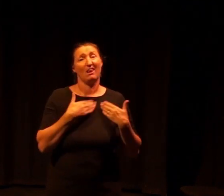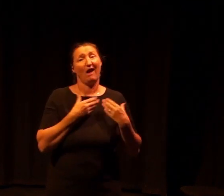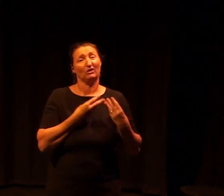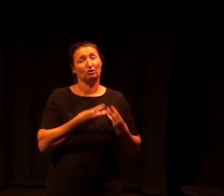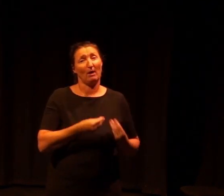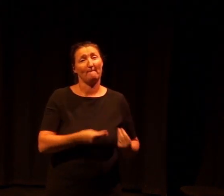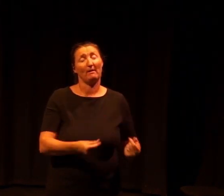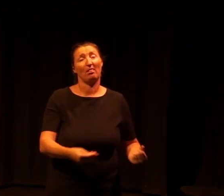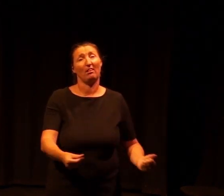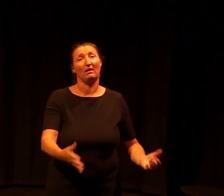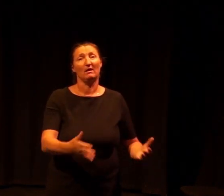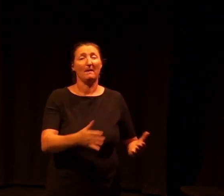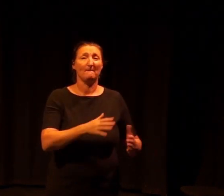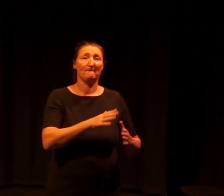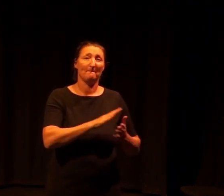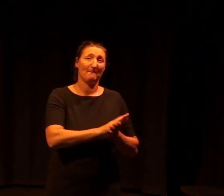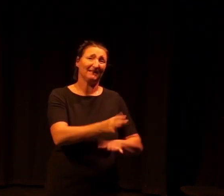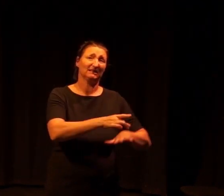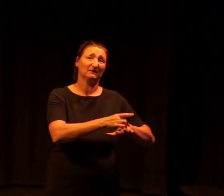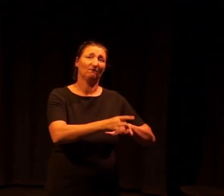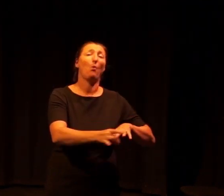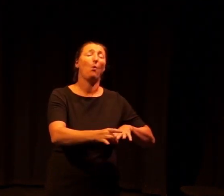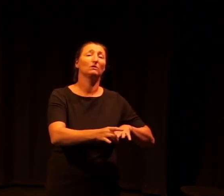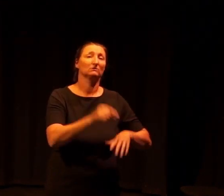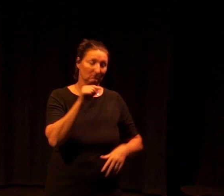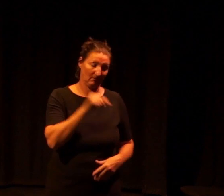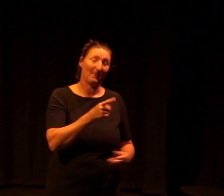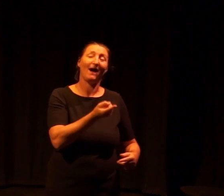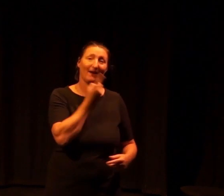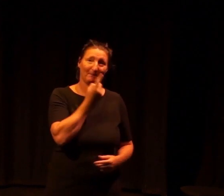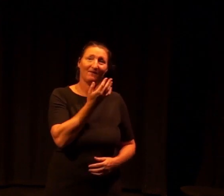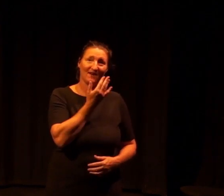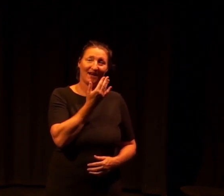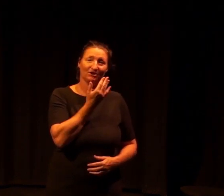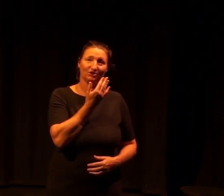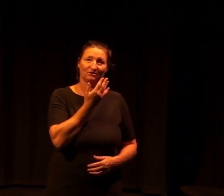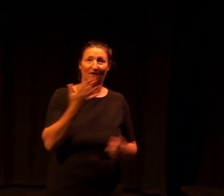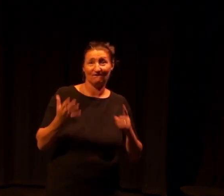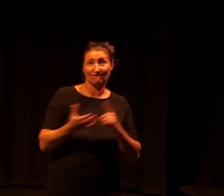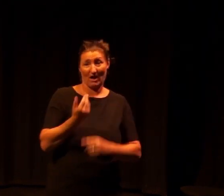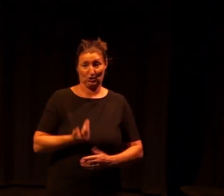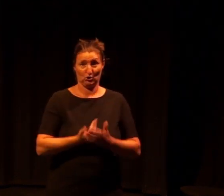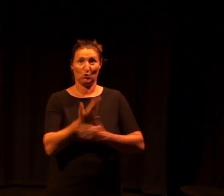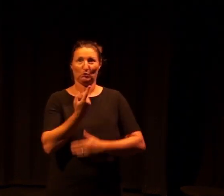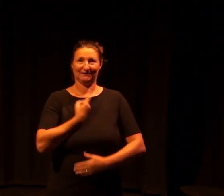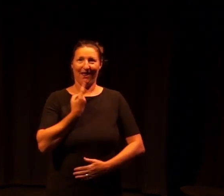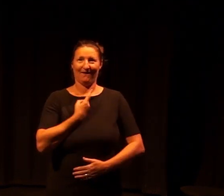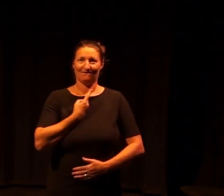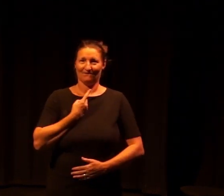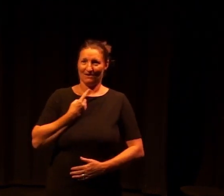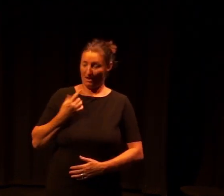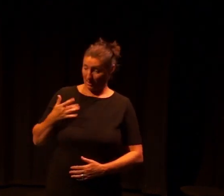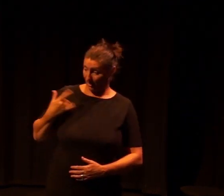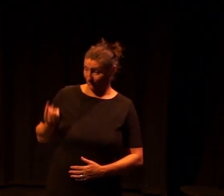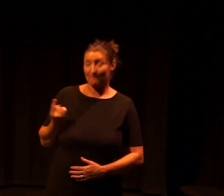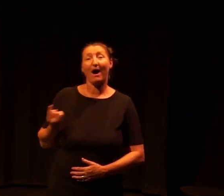slowly, slides into messy divorce. That's coming of age. Finding a new self, life all on